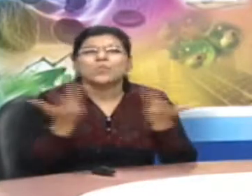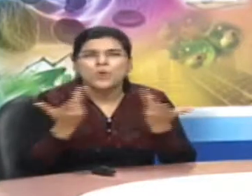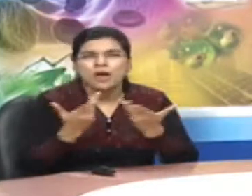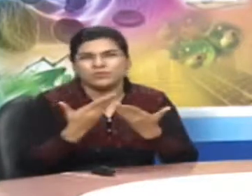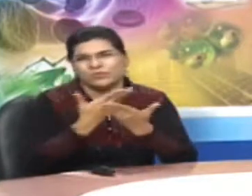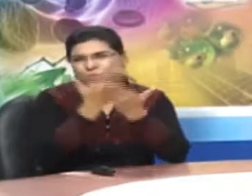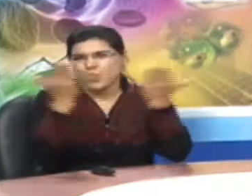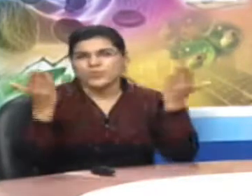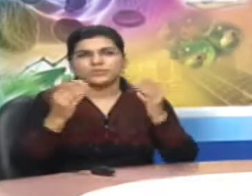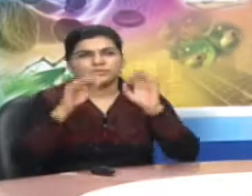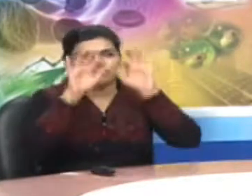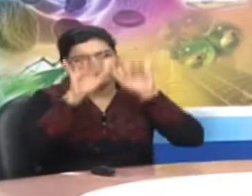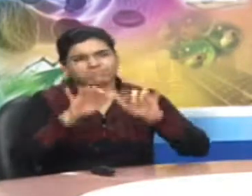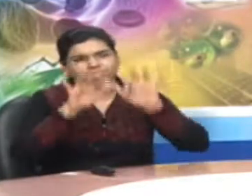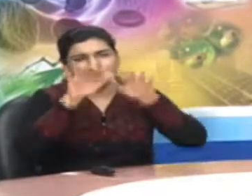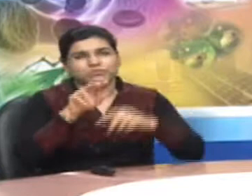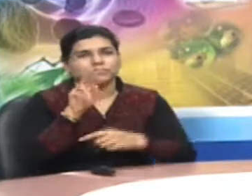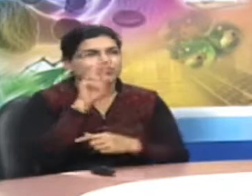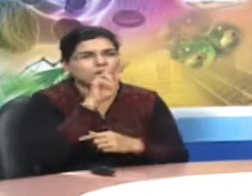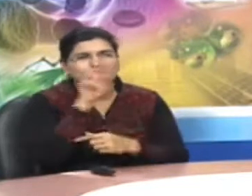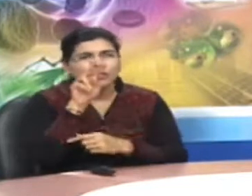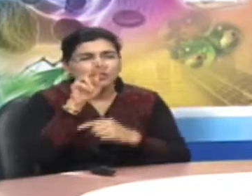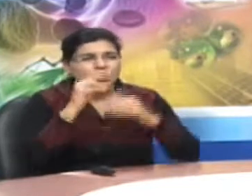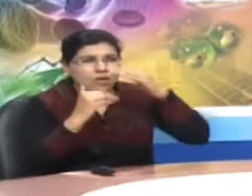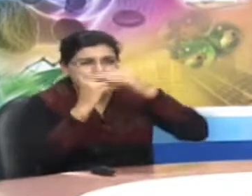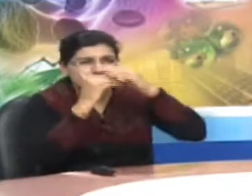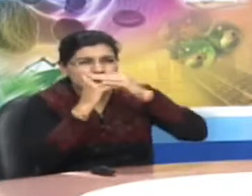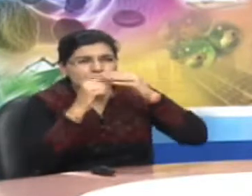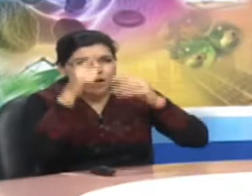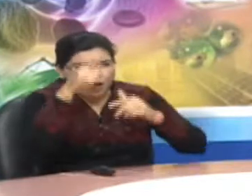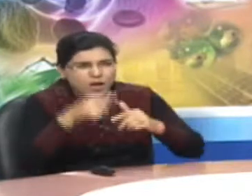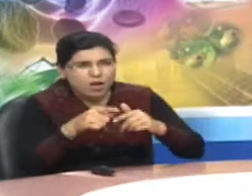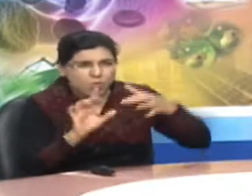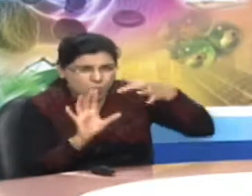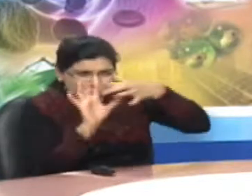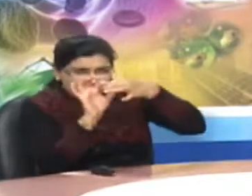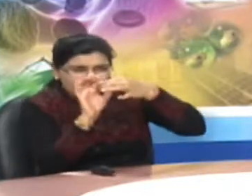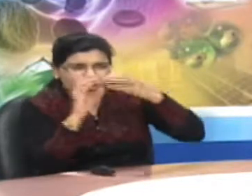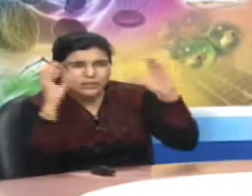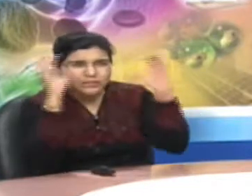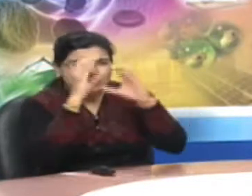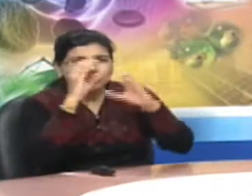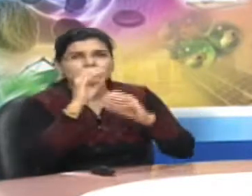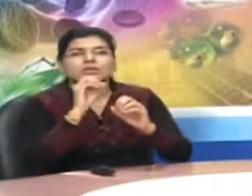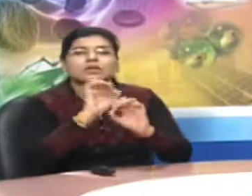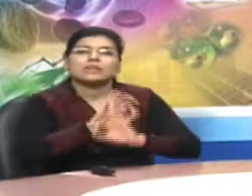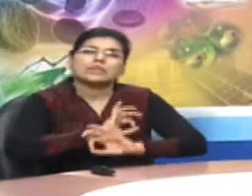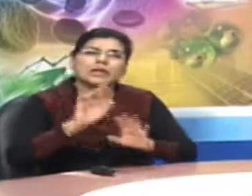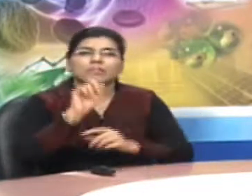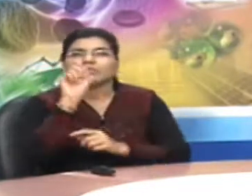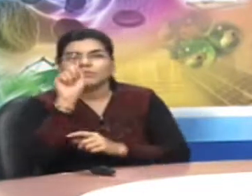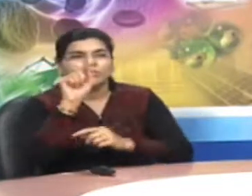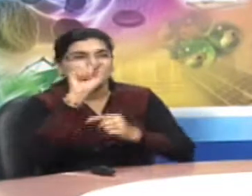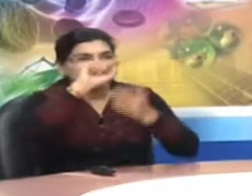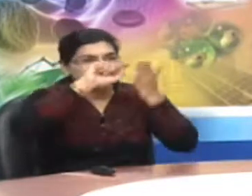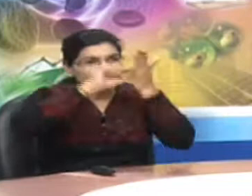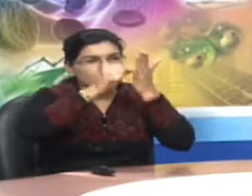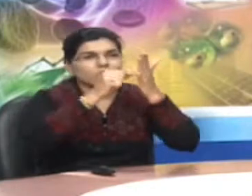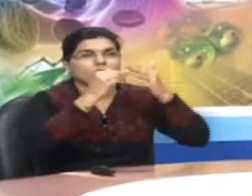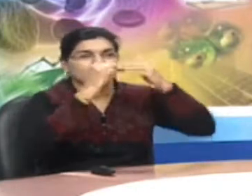can click on OK. You all must be knowing why bullets are important. So that you don't have to write it in the paragraph form, you can